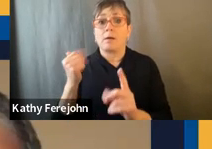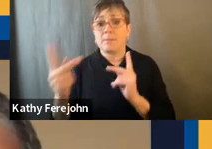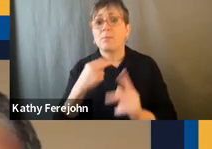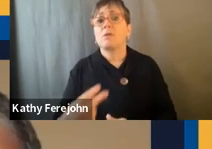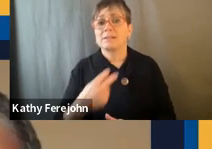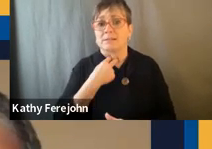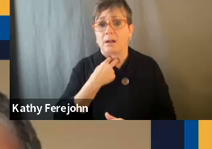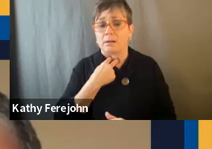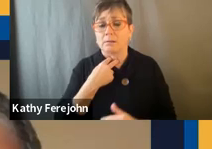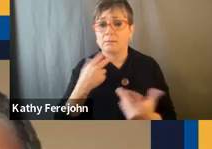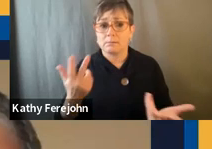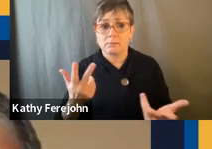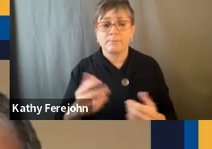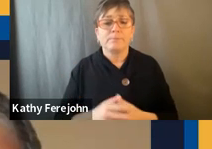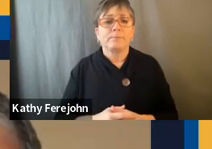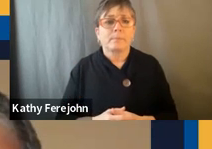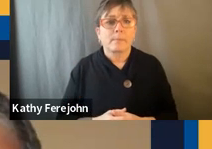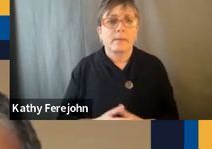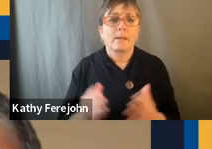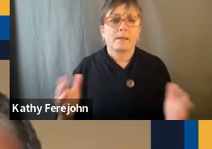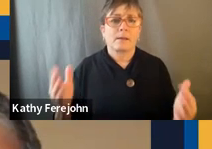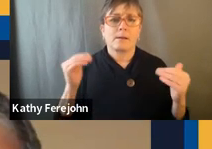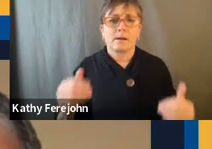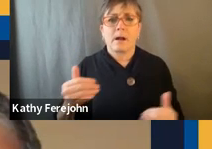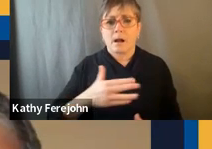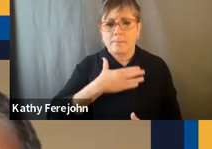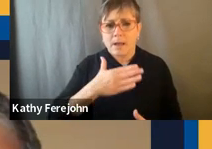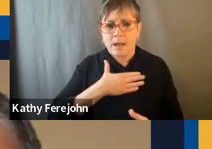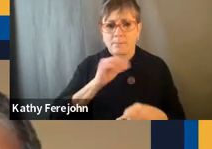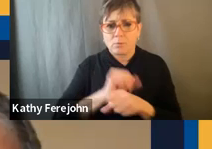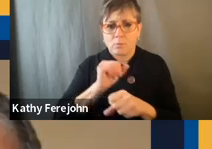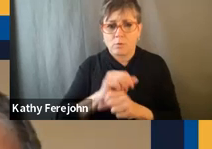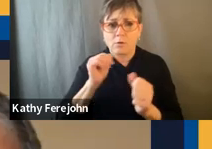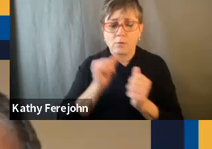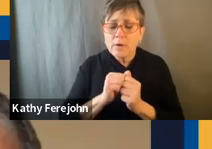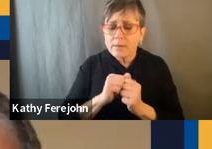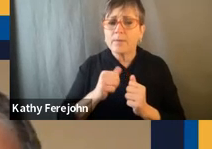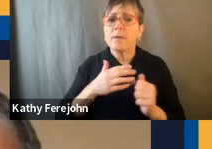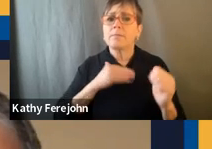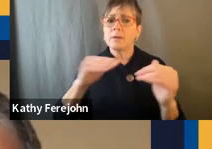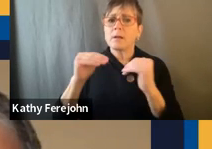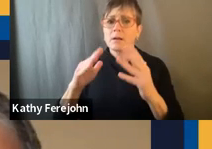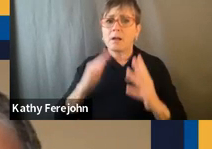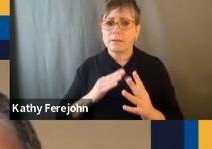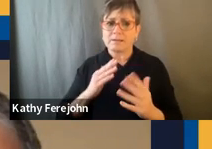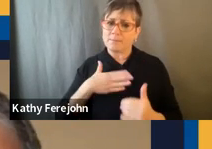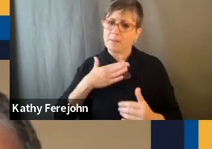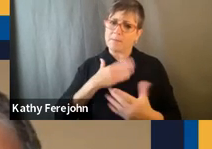too. I'm proud as transportation to work with my colleagues and to join this caucus so that we